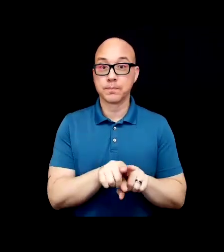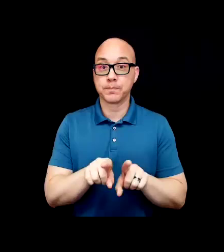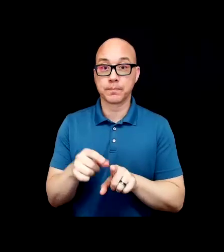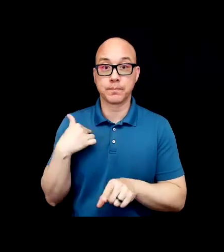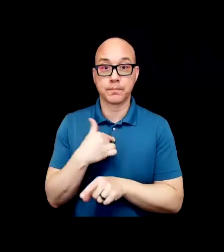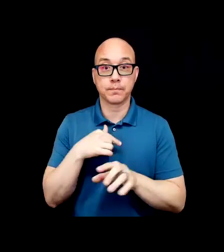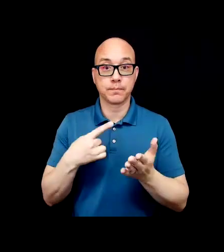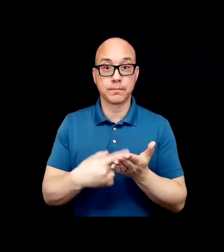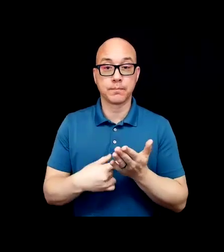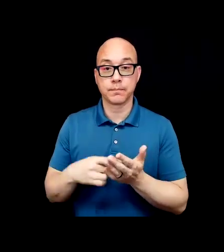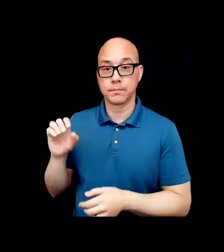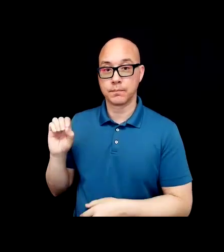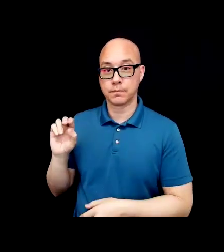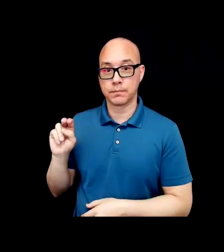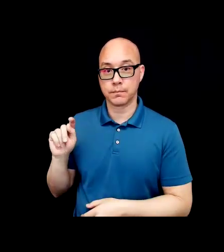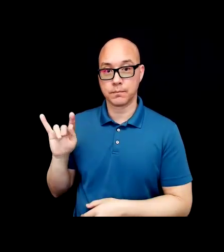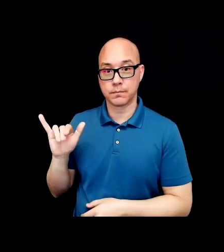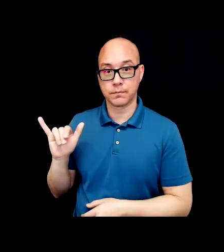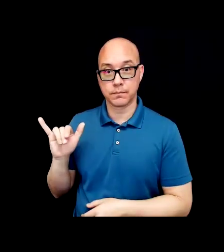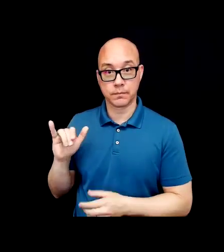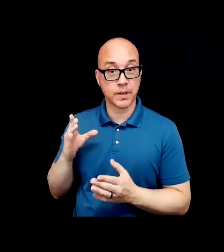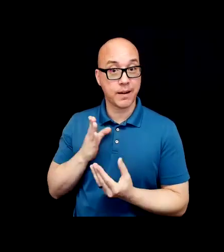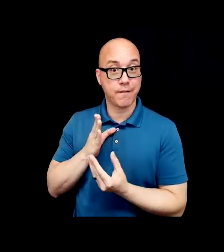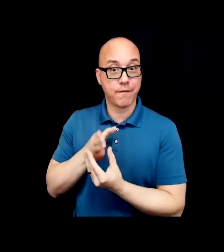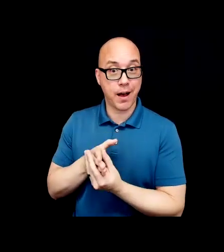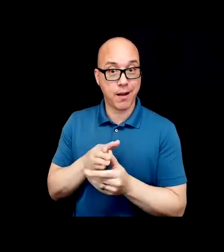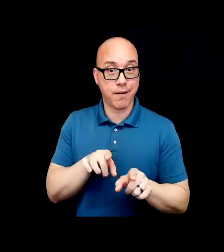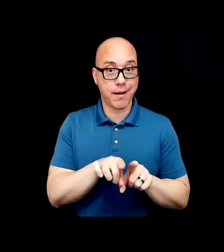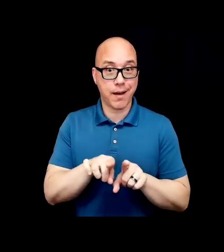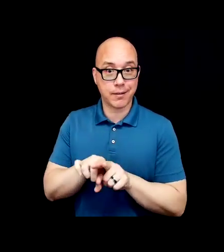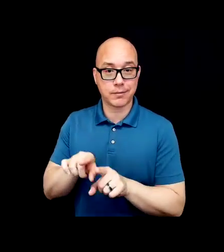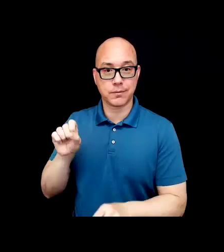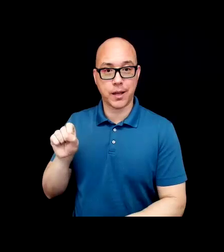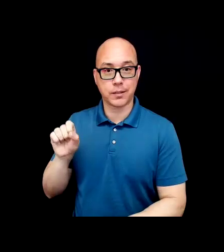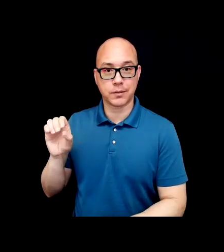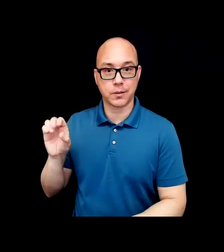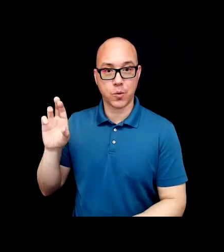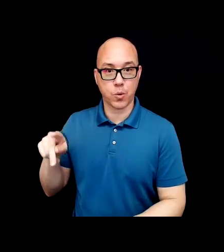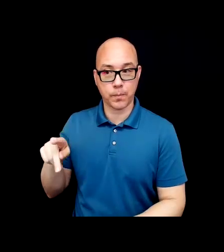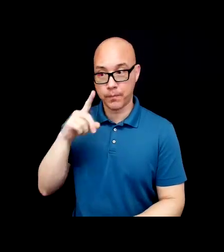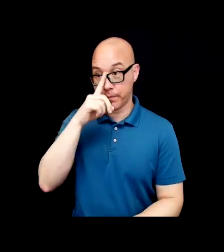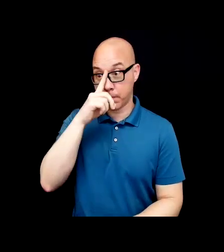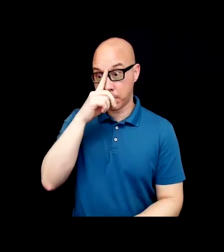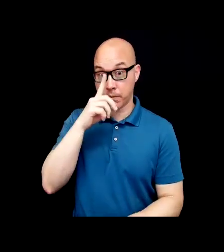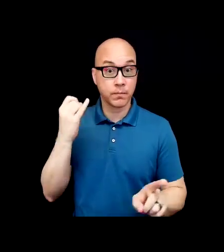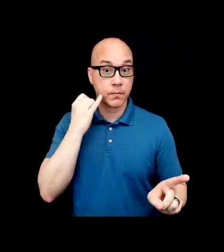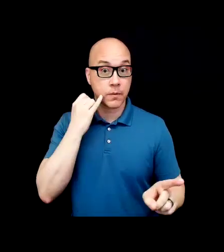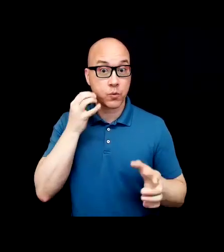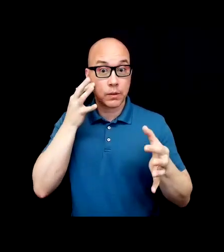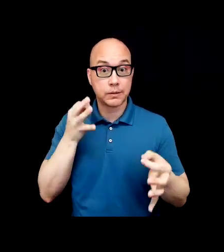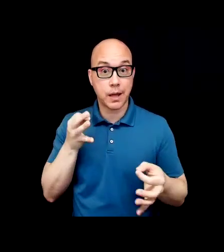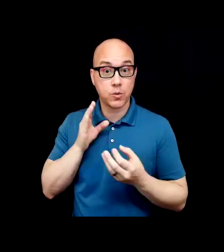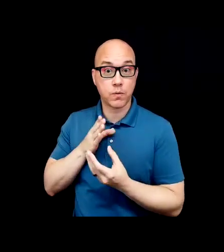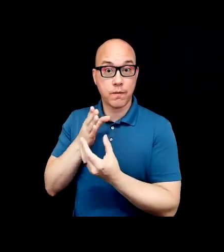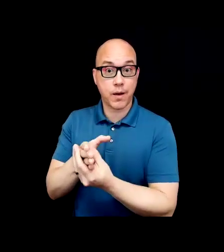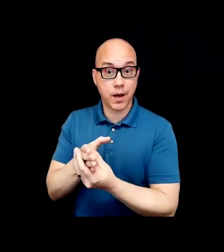that elect to file as an S-Corp. Well, you can see here that if you are electing to file as an